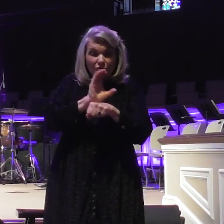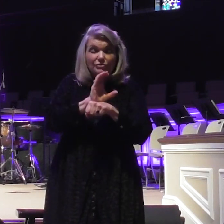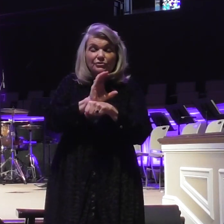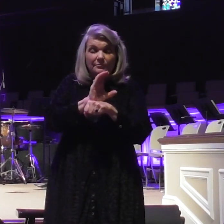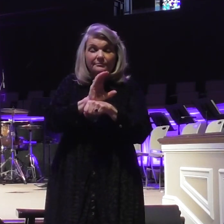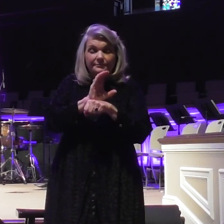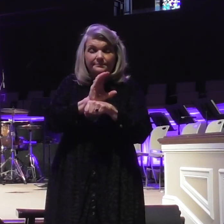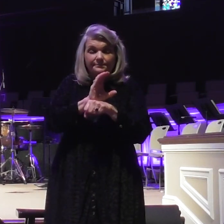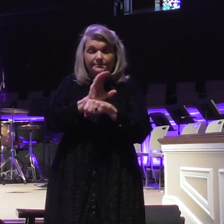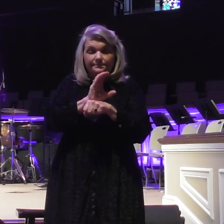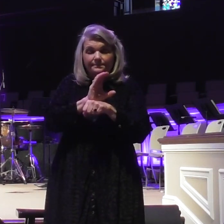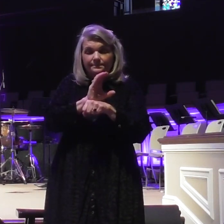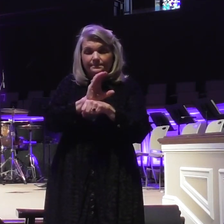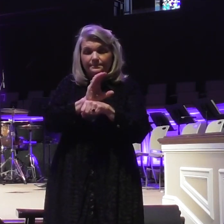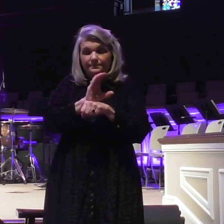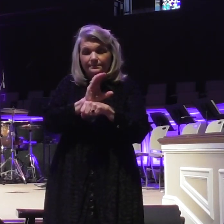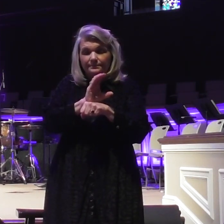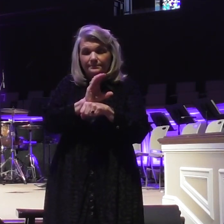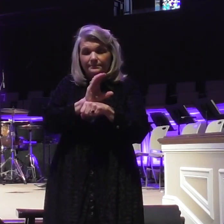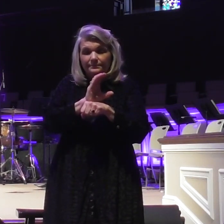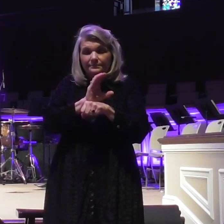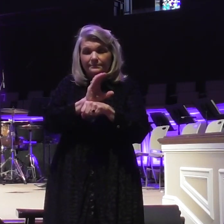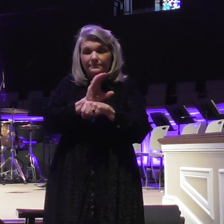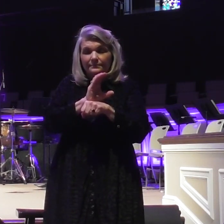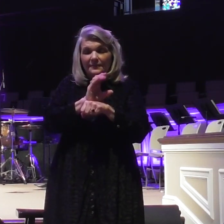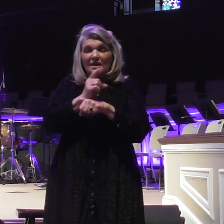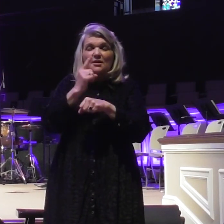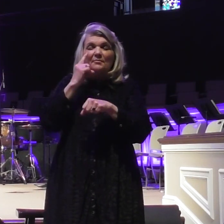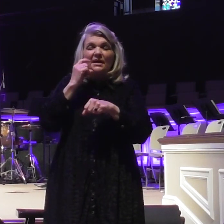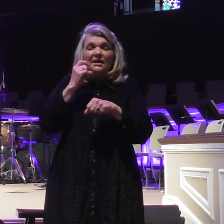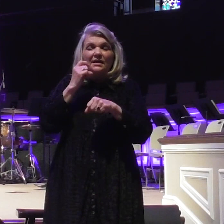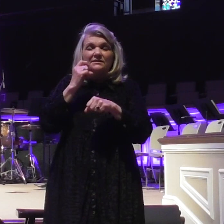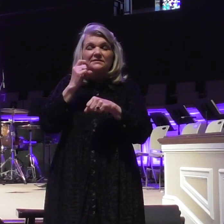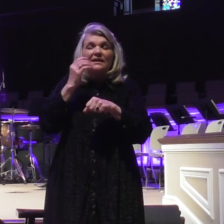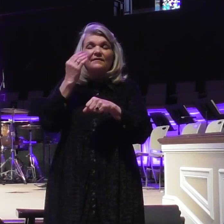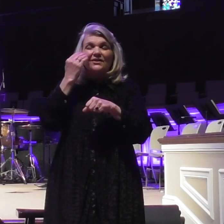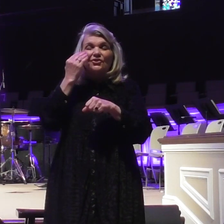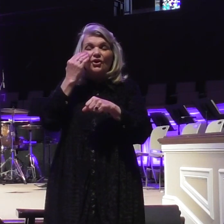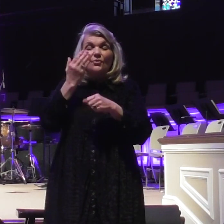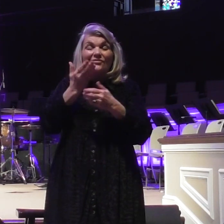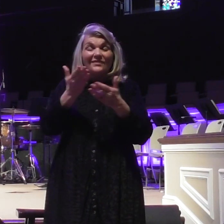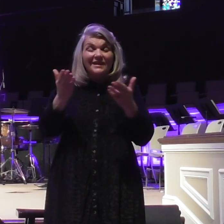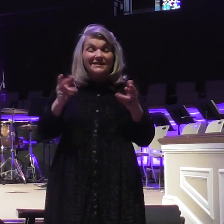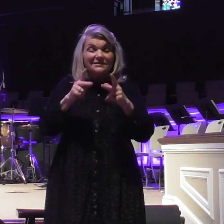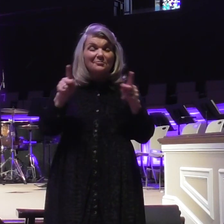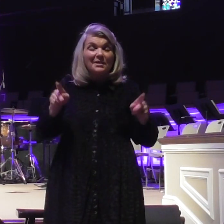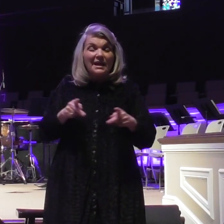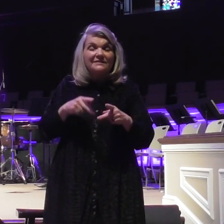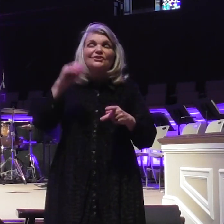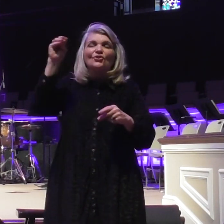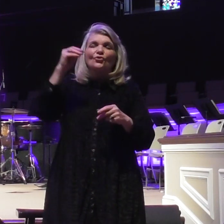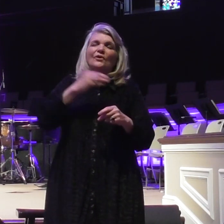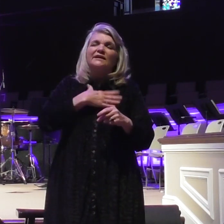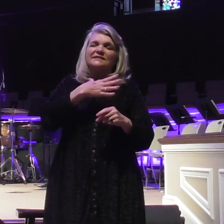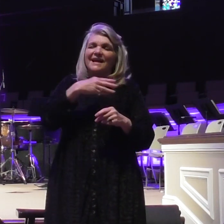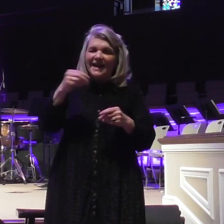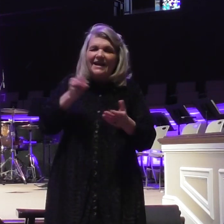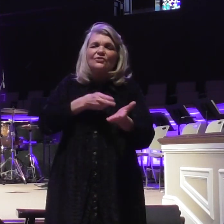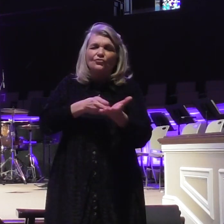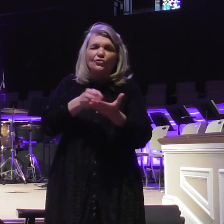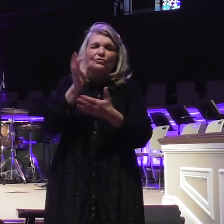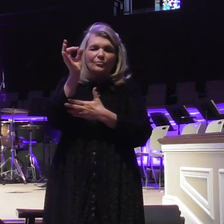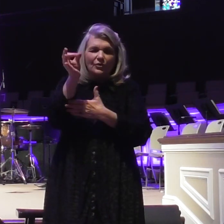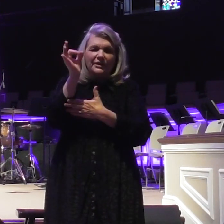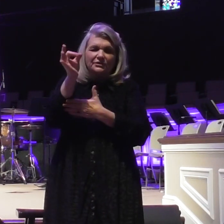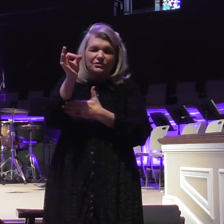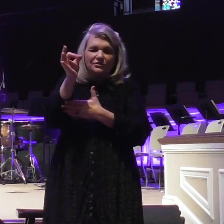pray that they'll join today because they know that this is a place where truth and grace is preached